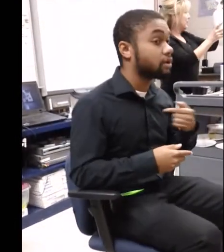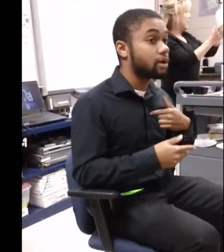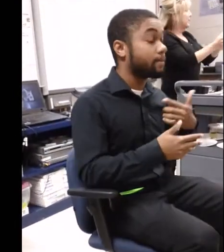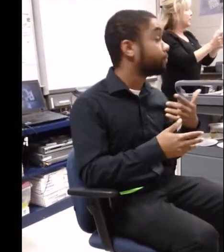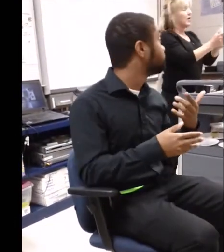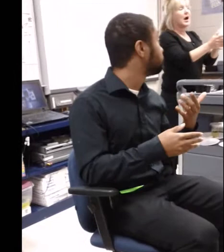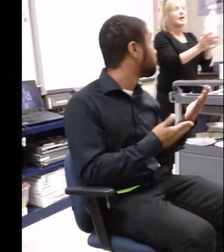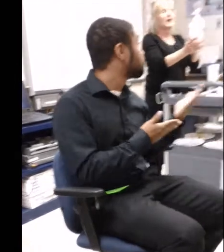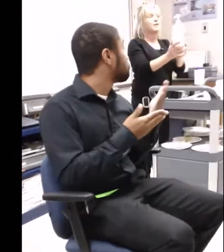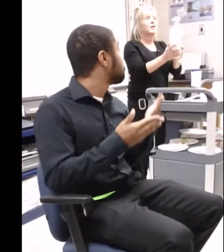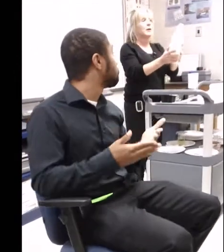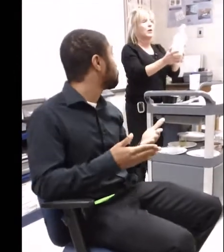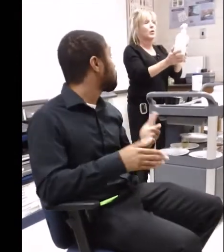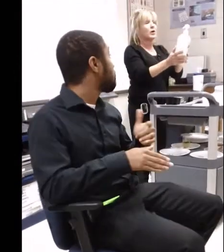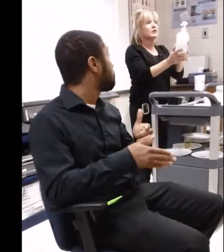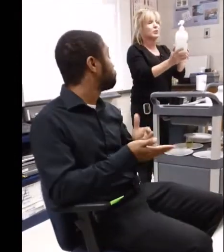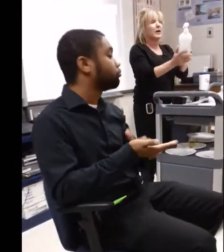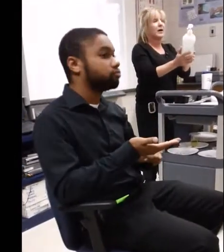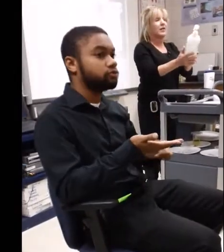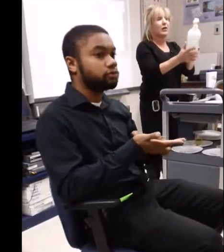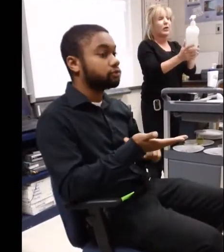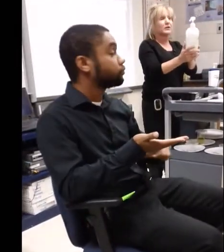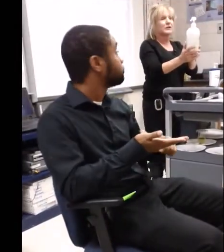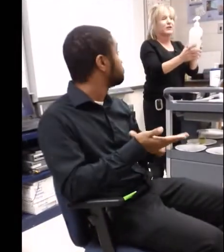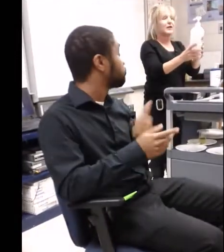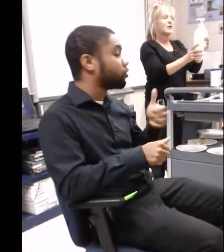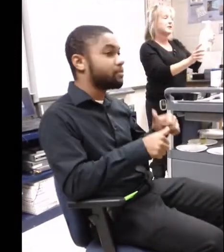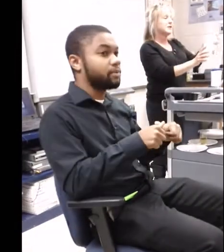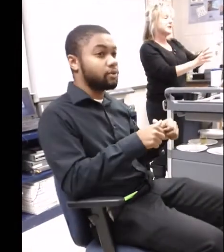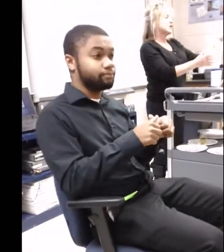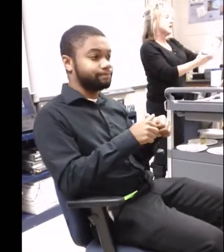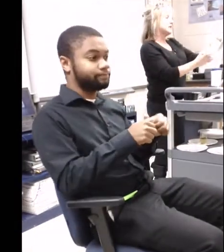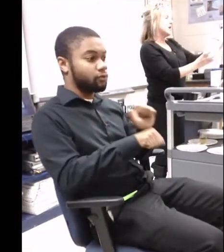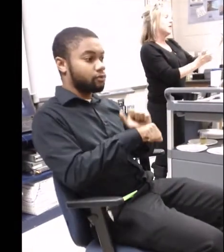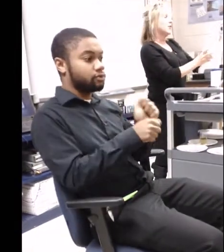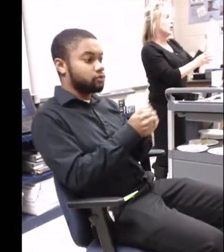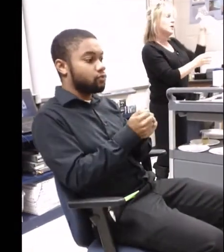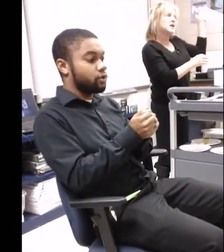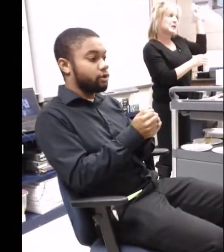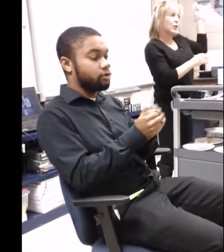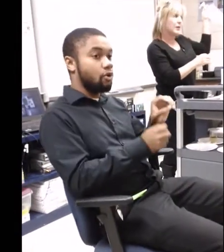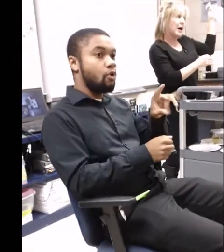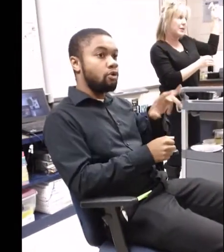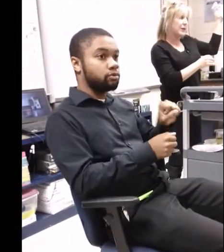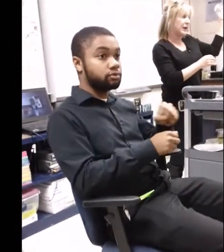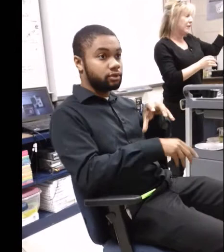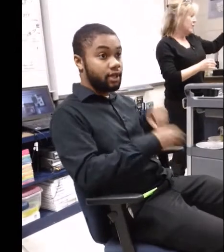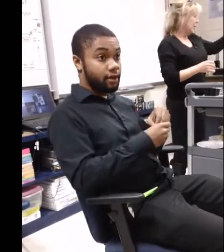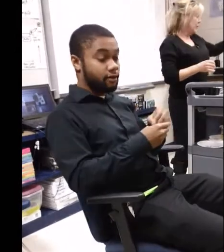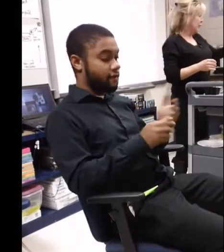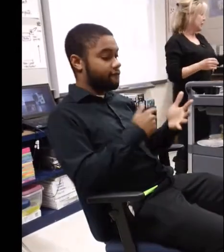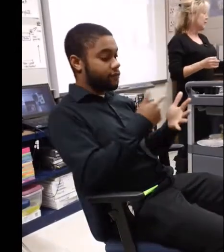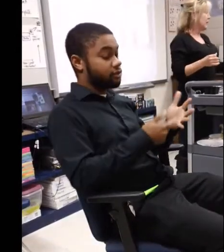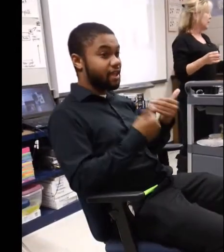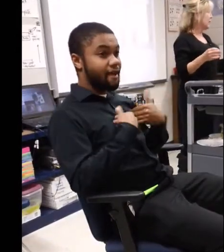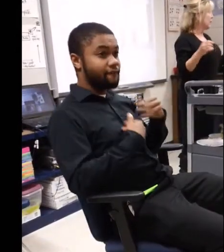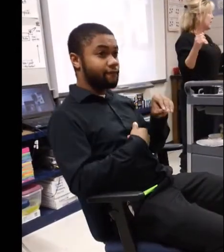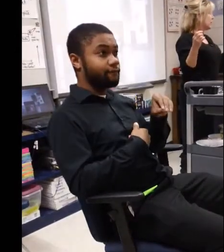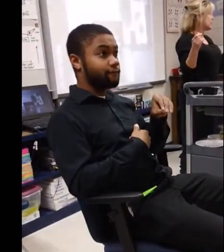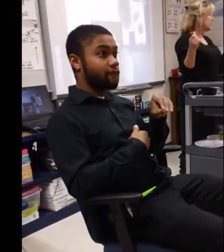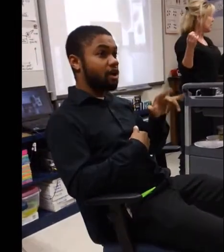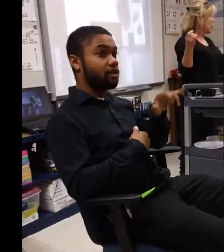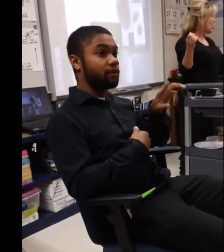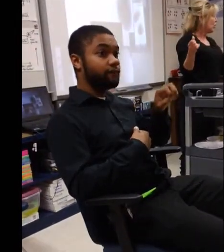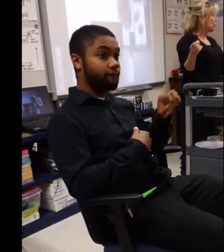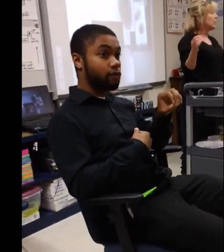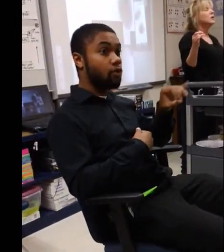lotion. Remember, iodine fuming works with the oils in your fingers, so this actually has olive oil, so we might be able to get even better prints. Remember, the weather